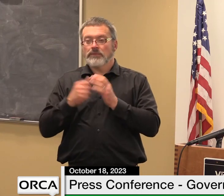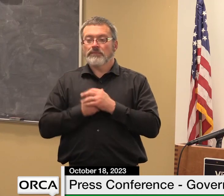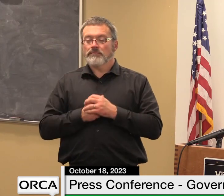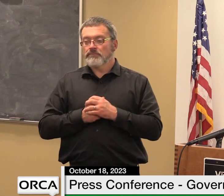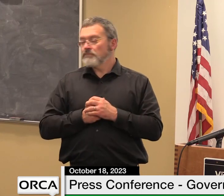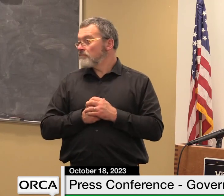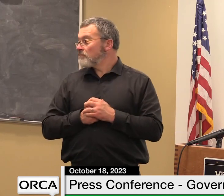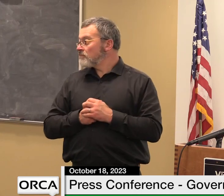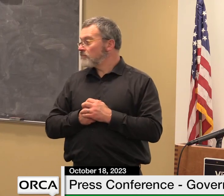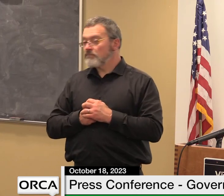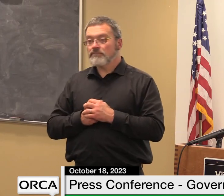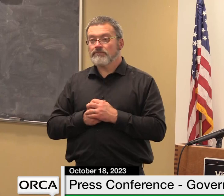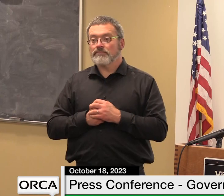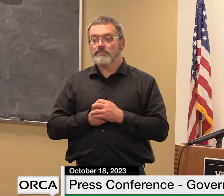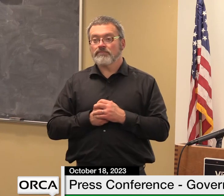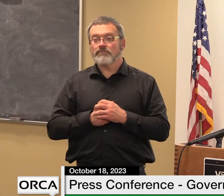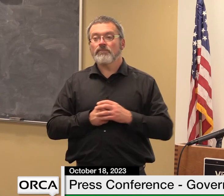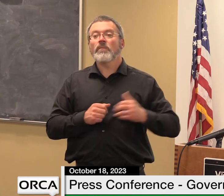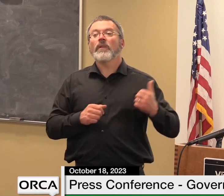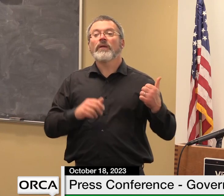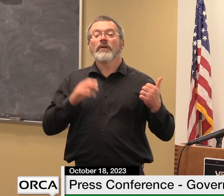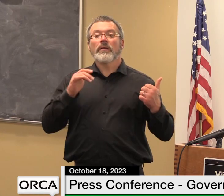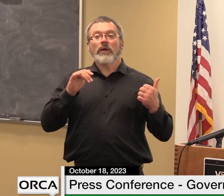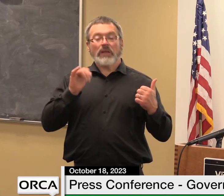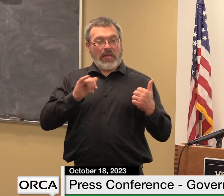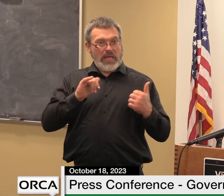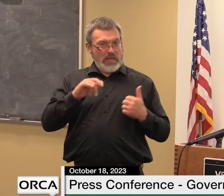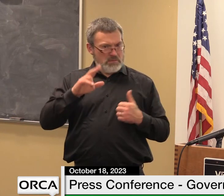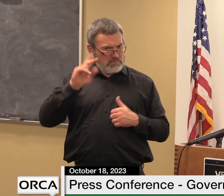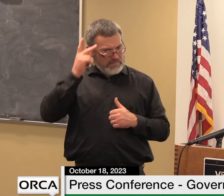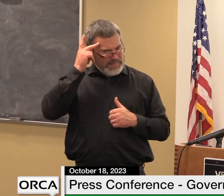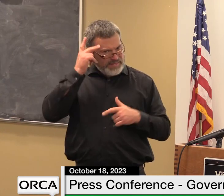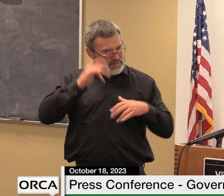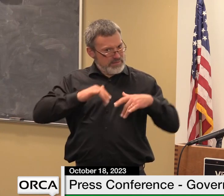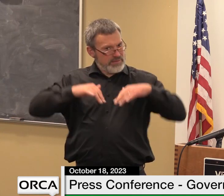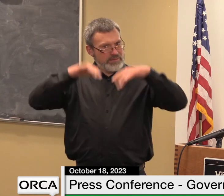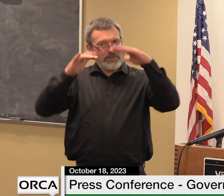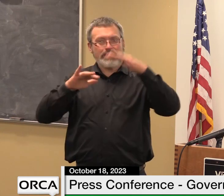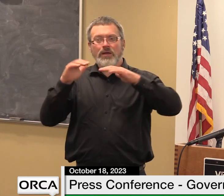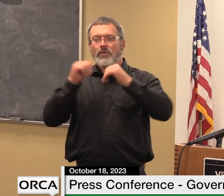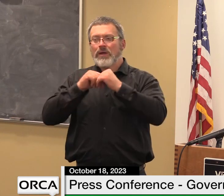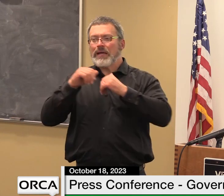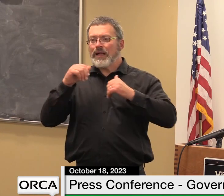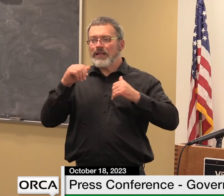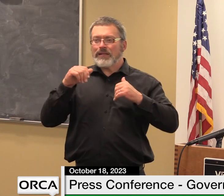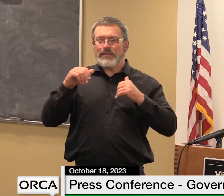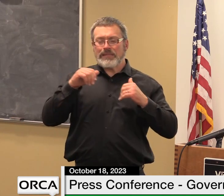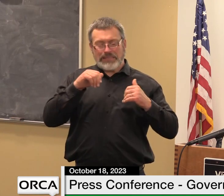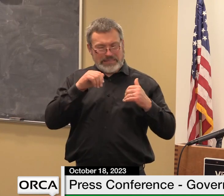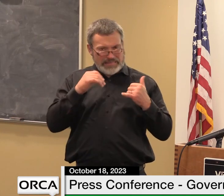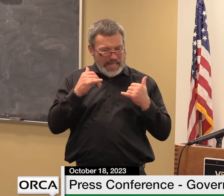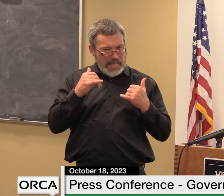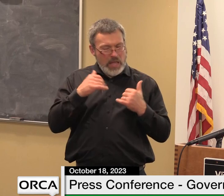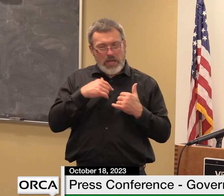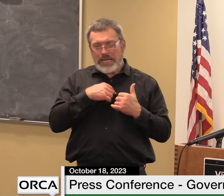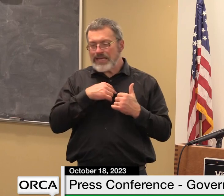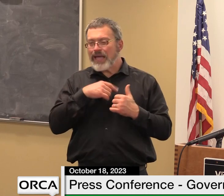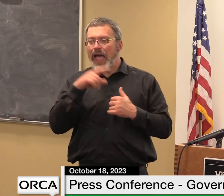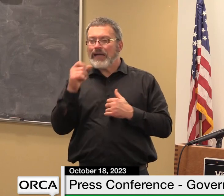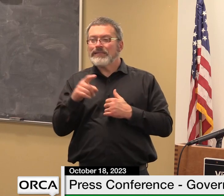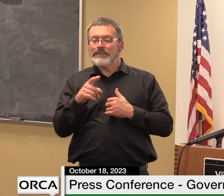This has been really interesting political discussion. I have a more prosaic question. Thankfully, yes.